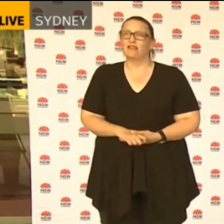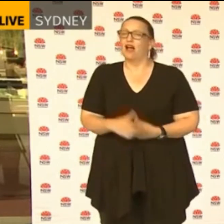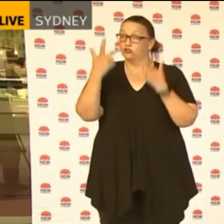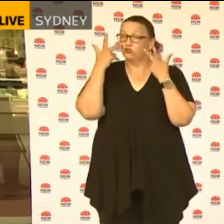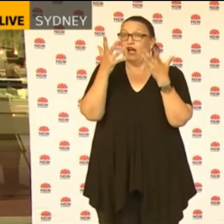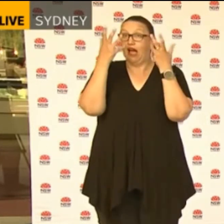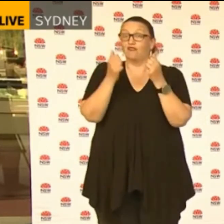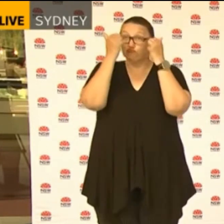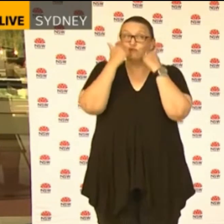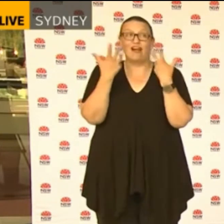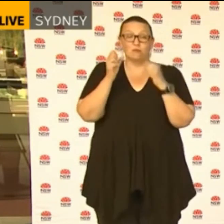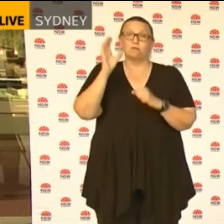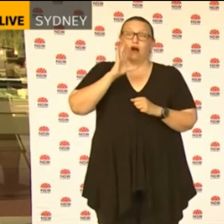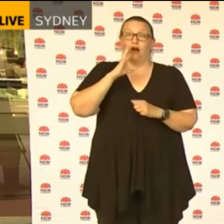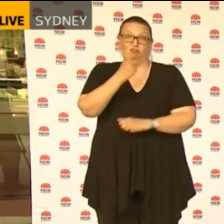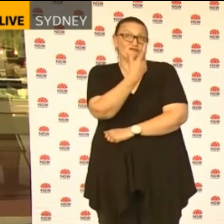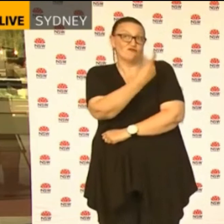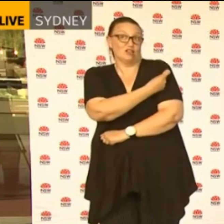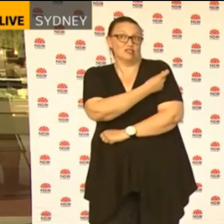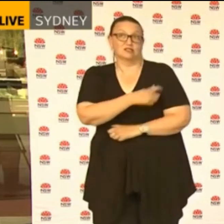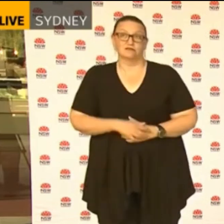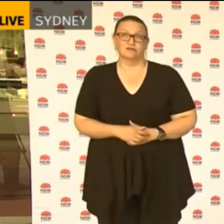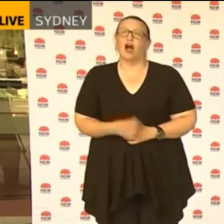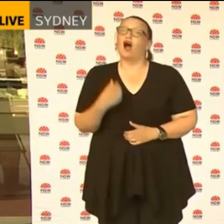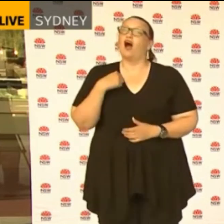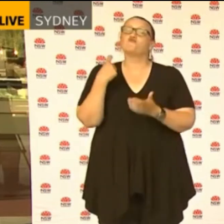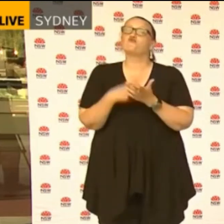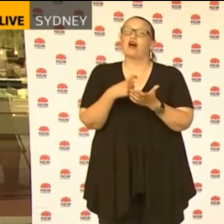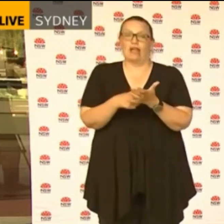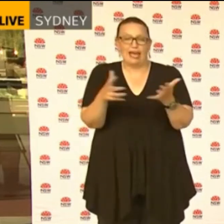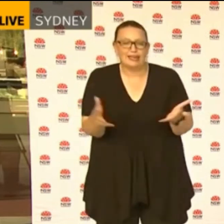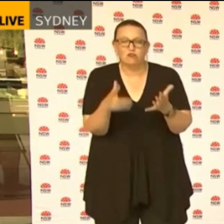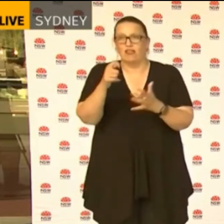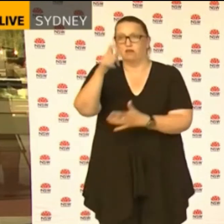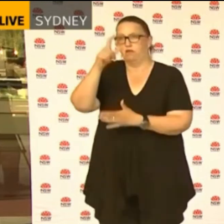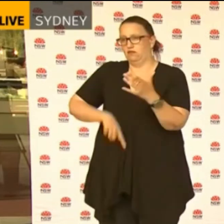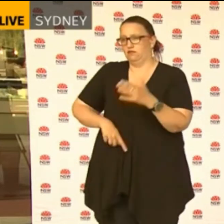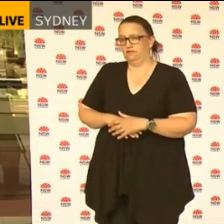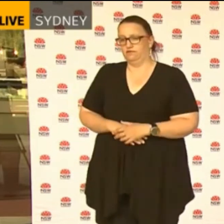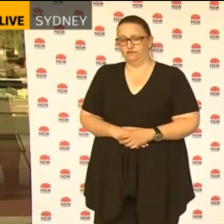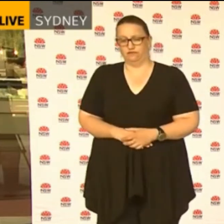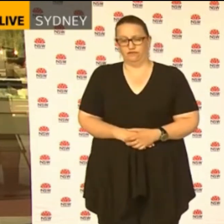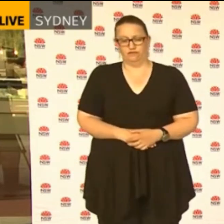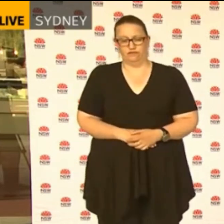vaccine, and I would like to see an incentive approach rather than the other way.